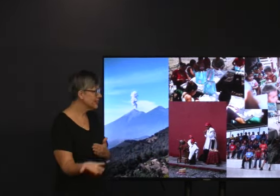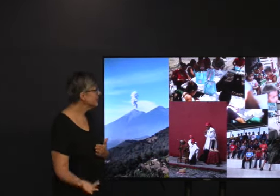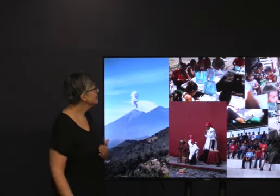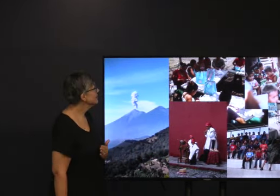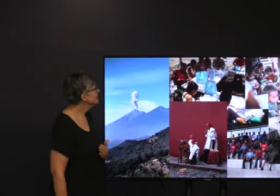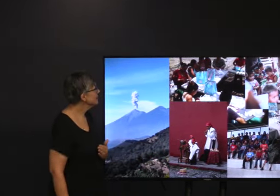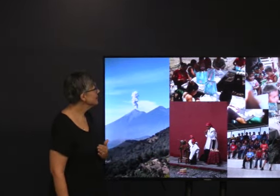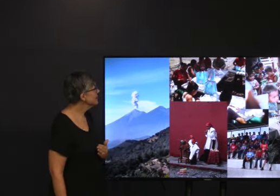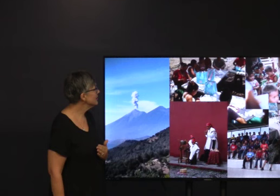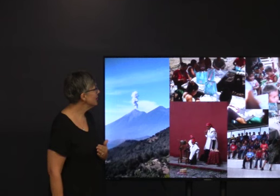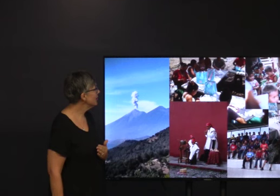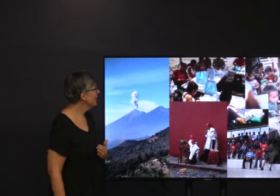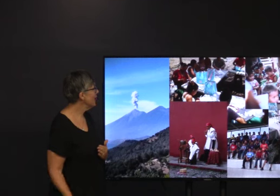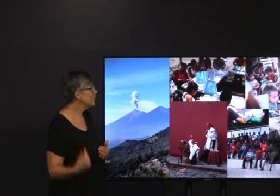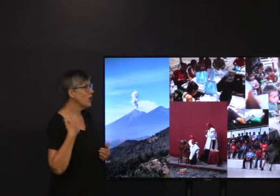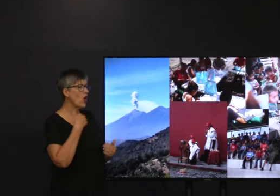We often have camps.